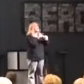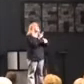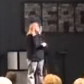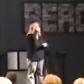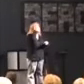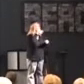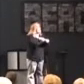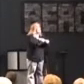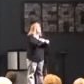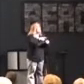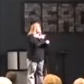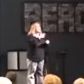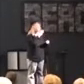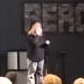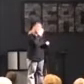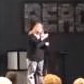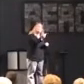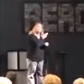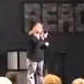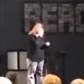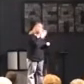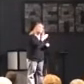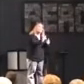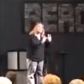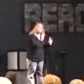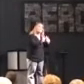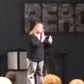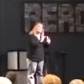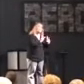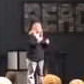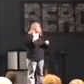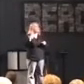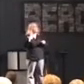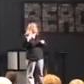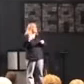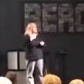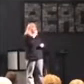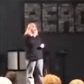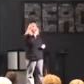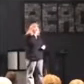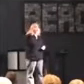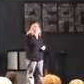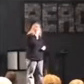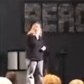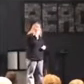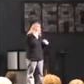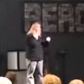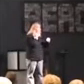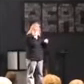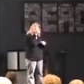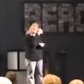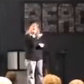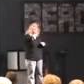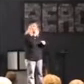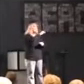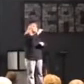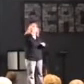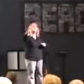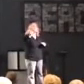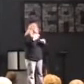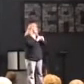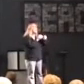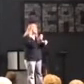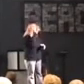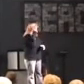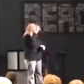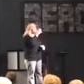your mom? They're such good people." And at the hardware store, anywhere, everybody would say, you know, "How's your dad doing?